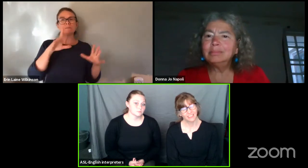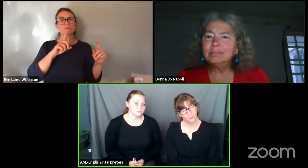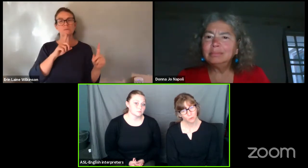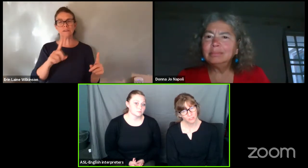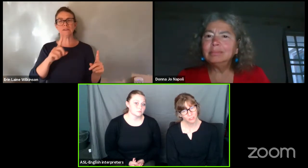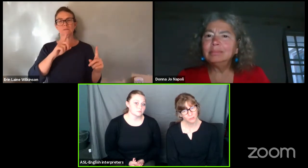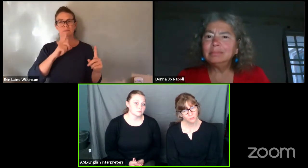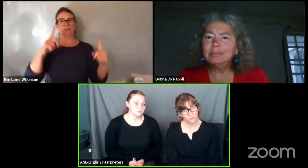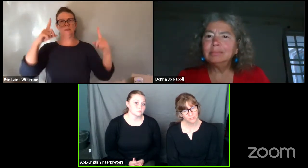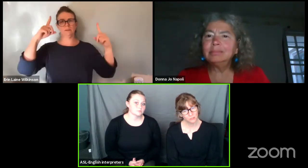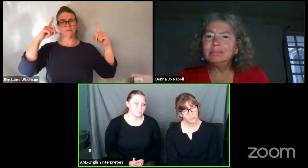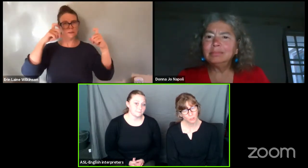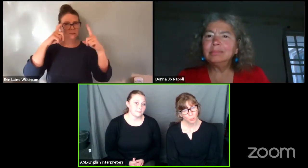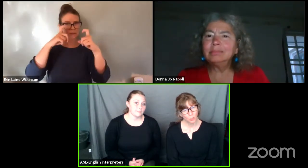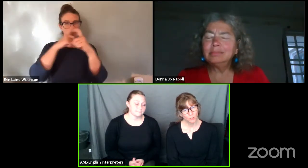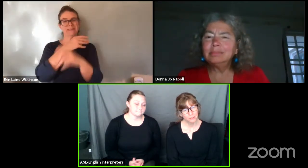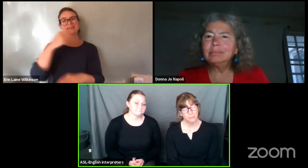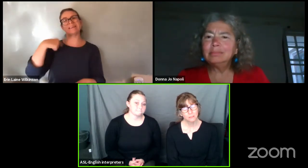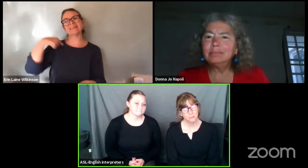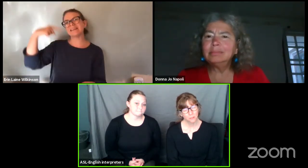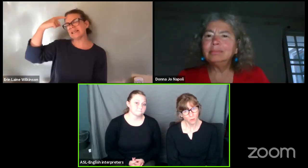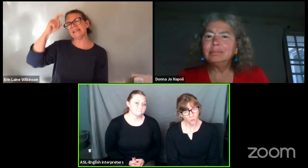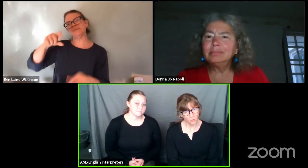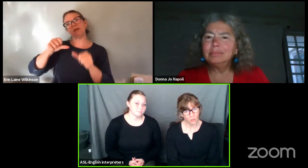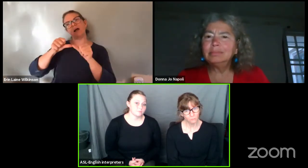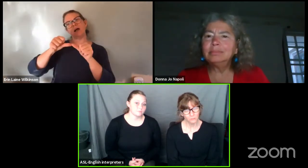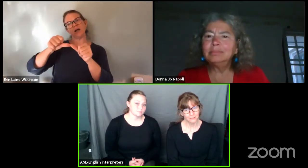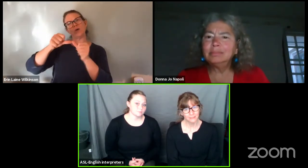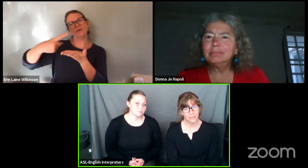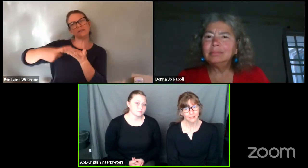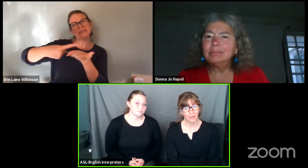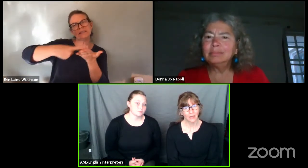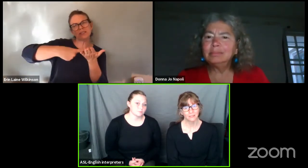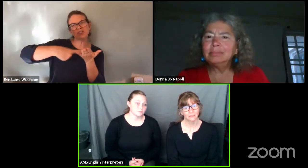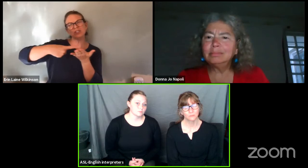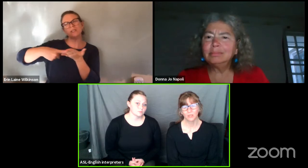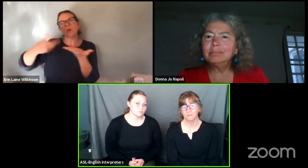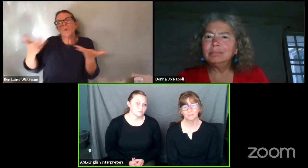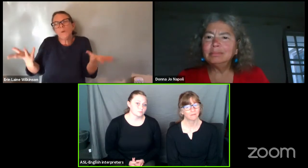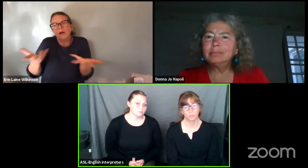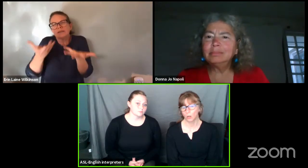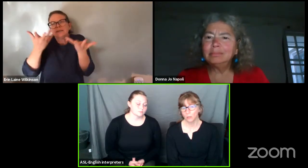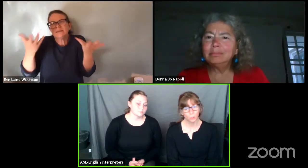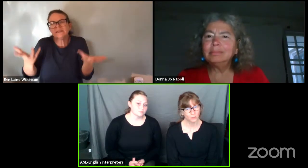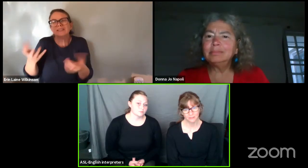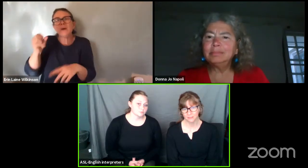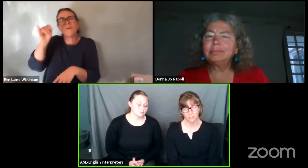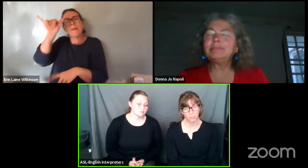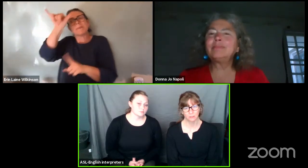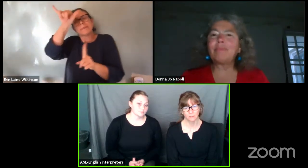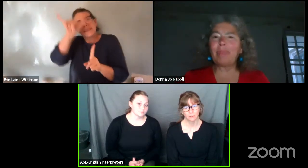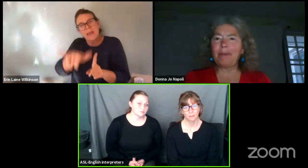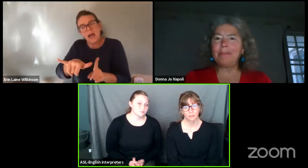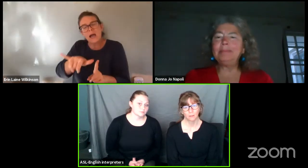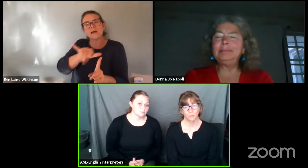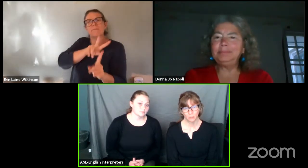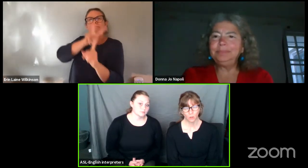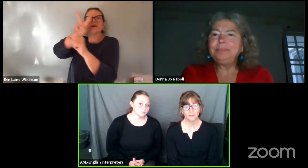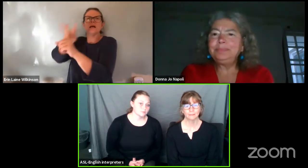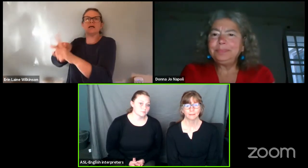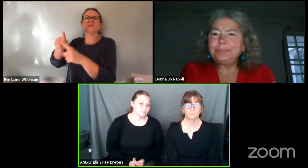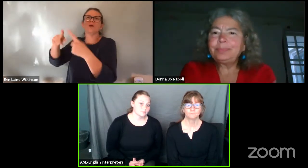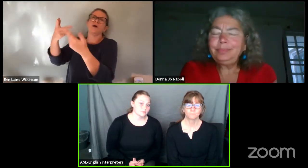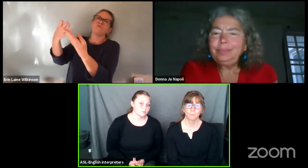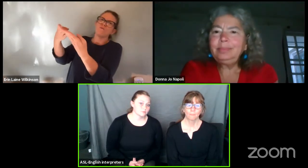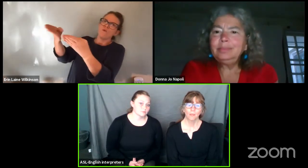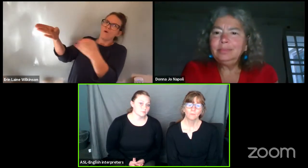the ethical issues of research, it's so complex. And I think we have to have an ongoing discussion